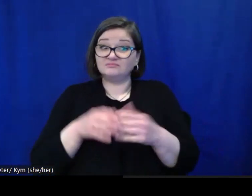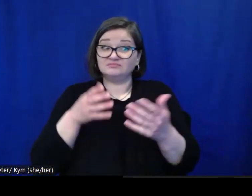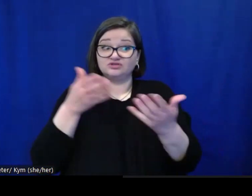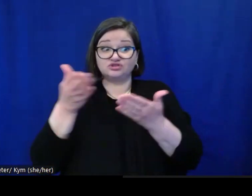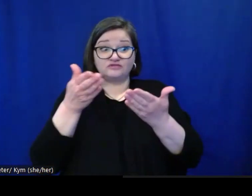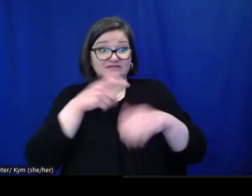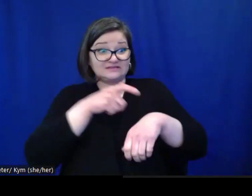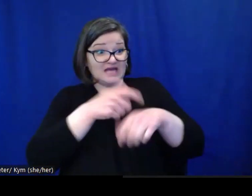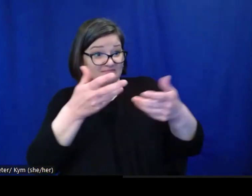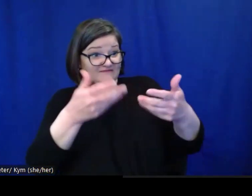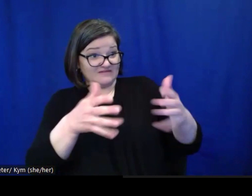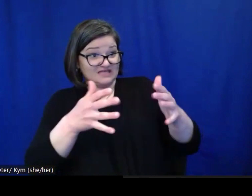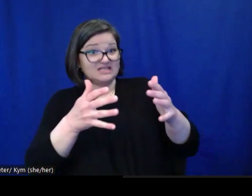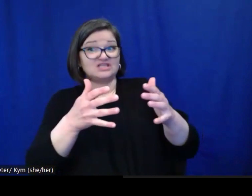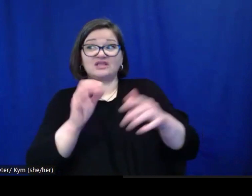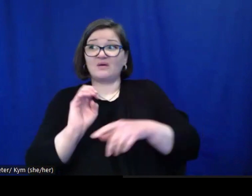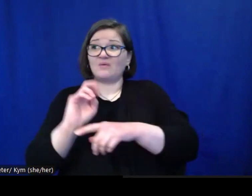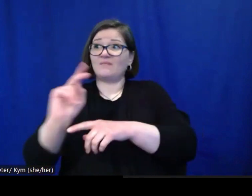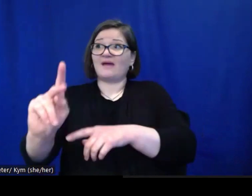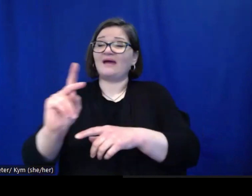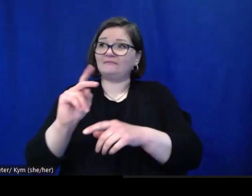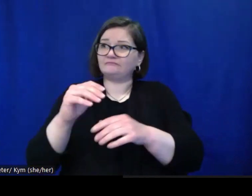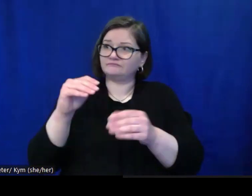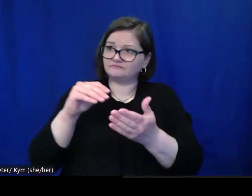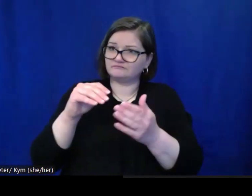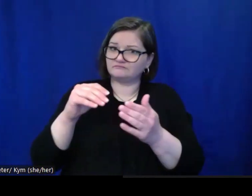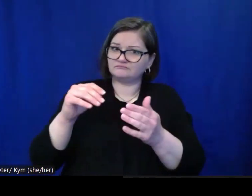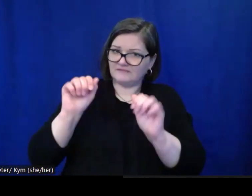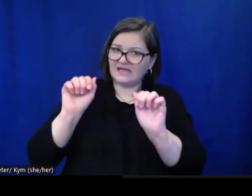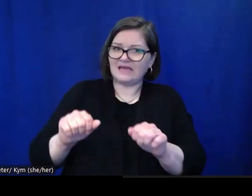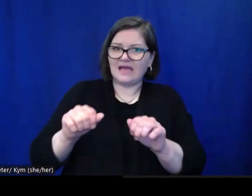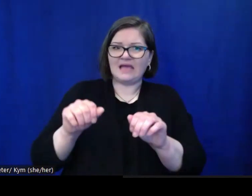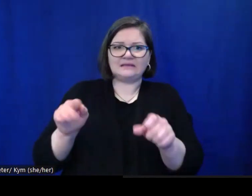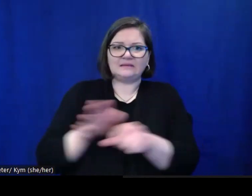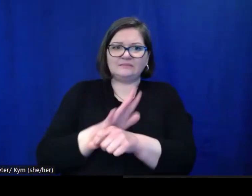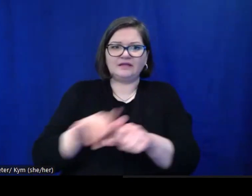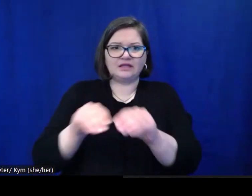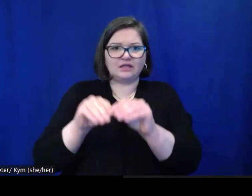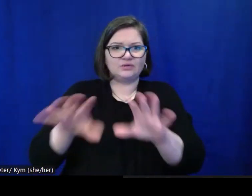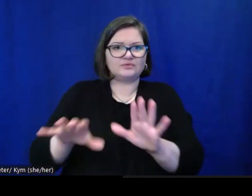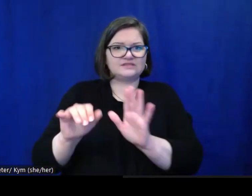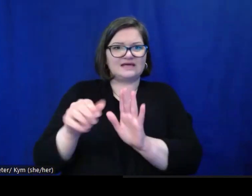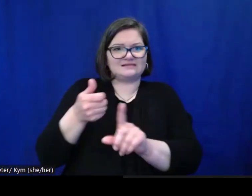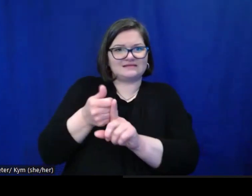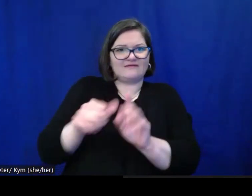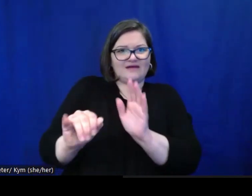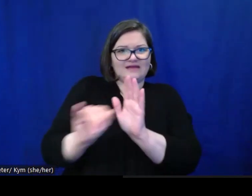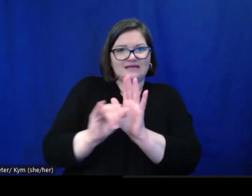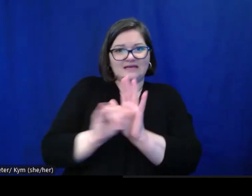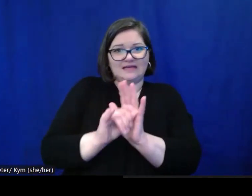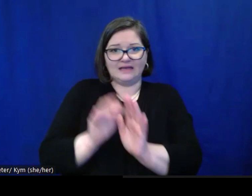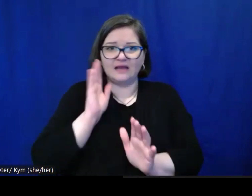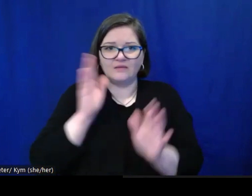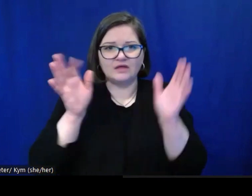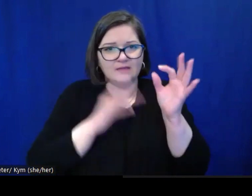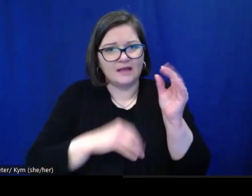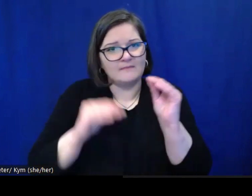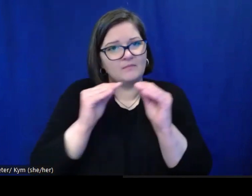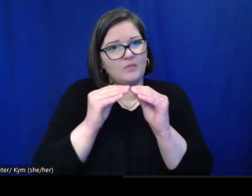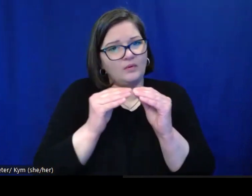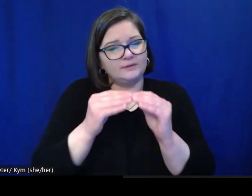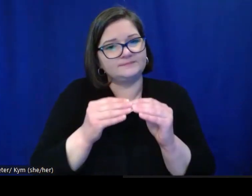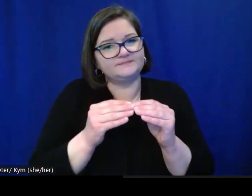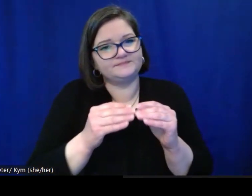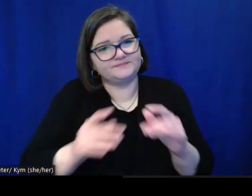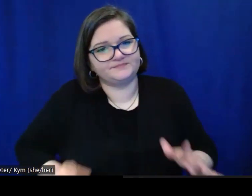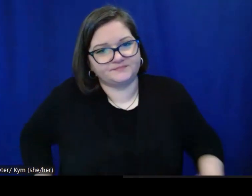total loss of identity. And there's several reasons for that, which I'm going to talk a little bit about on the next slide. Well, not the next slide.